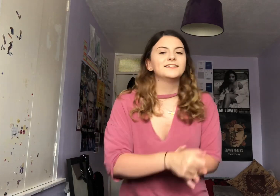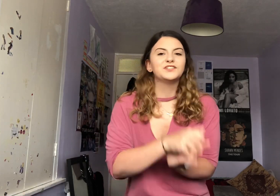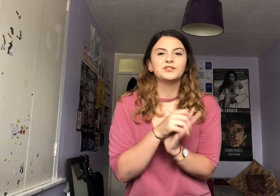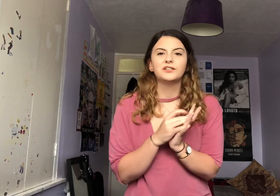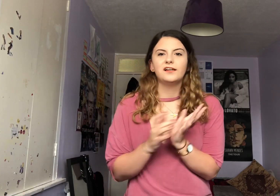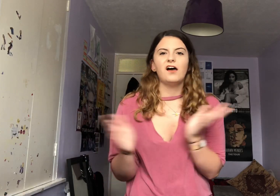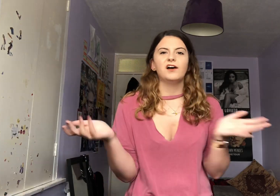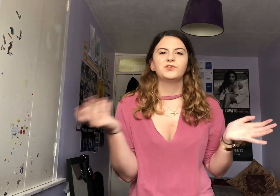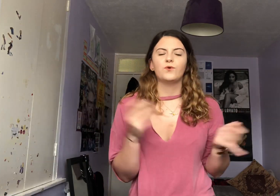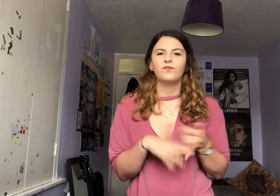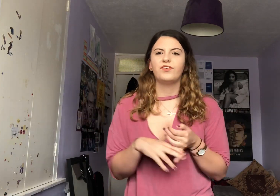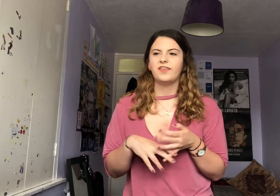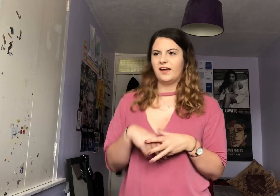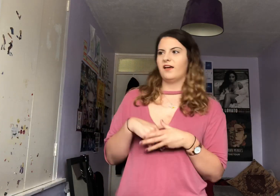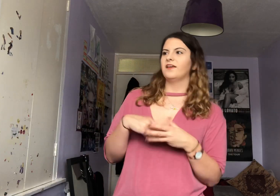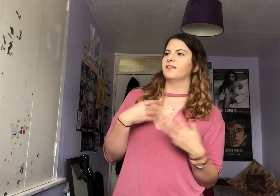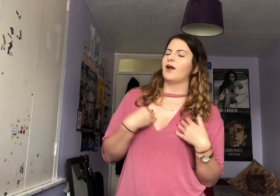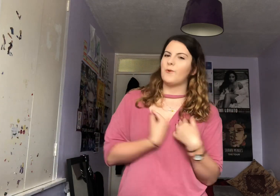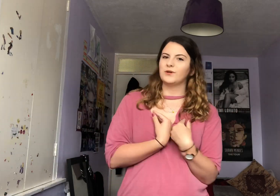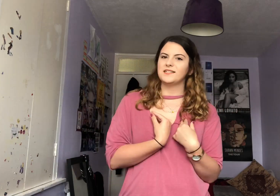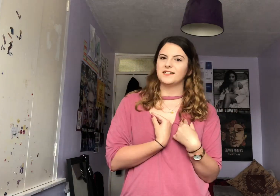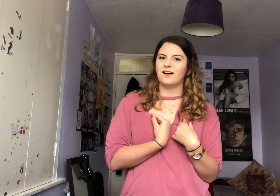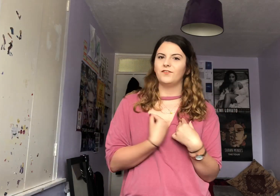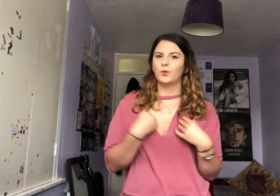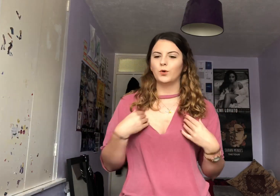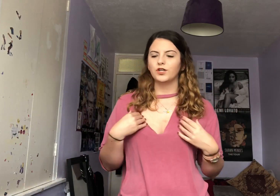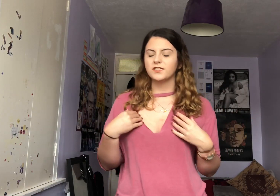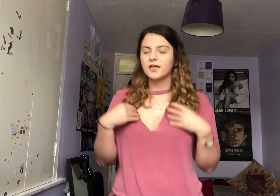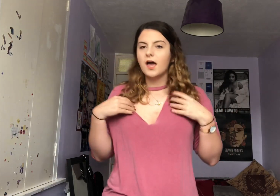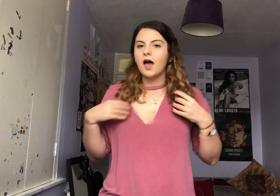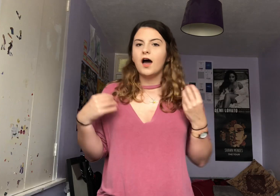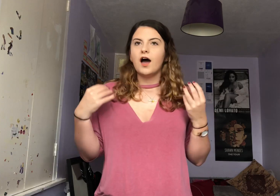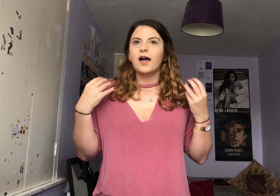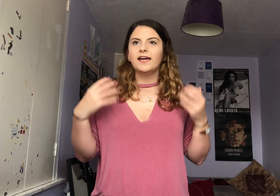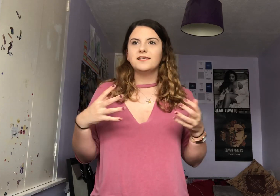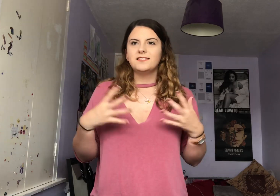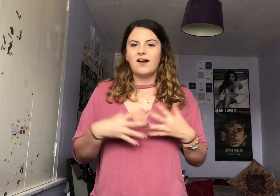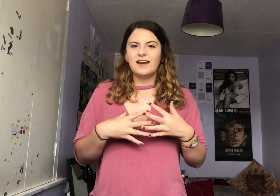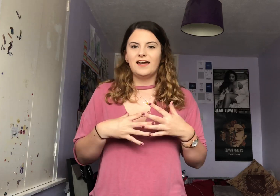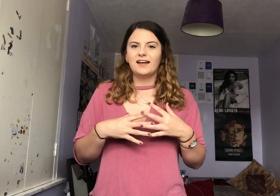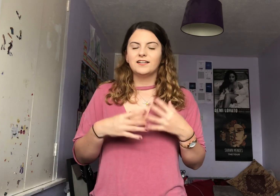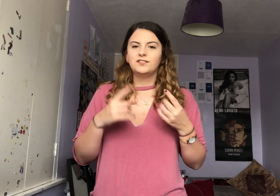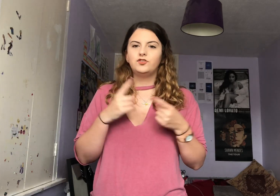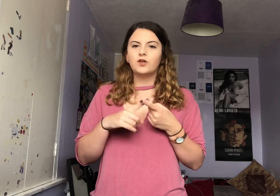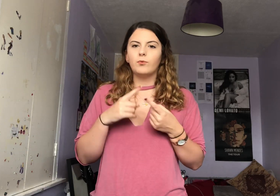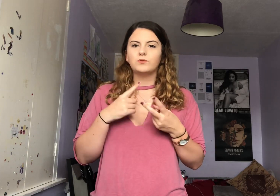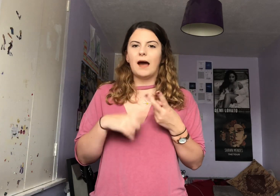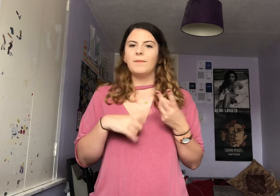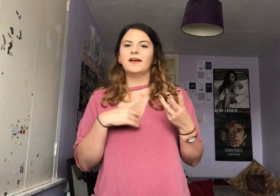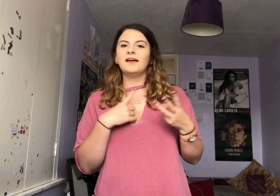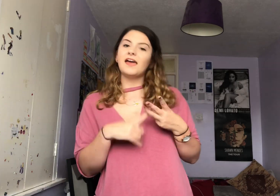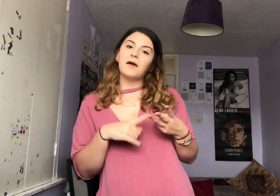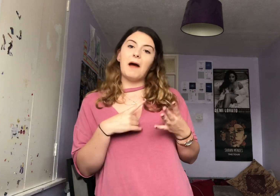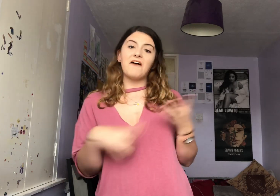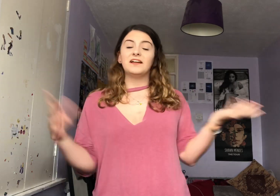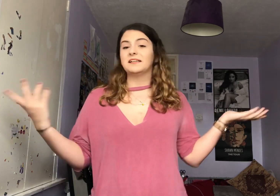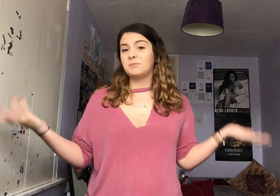And the last sort of thing I think that I wanted to cover was, in signing, double tapping apparently is